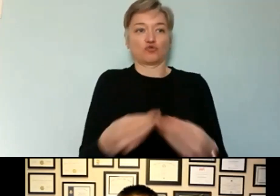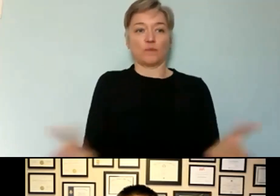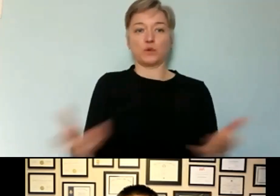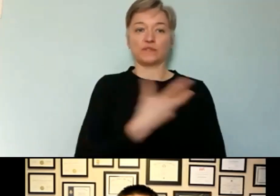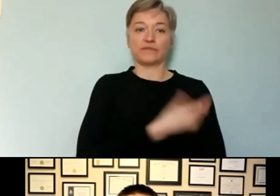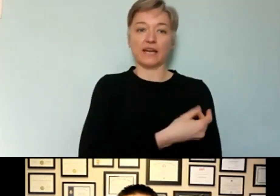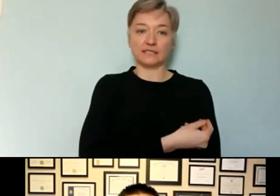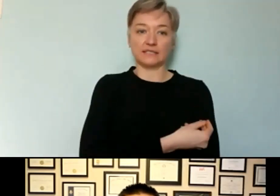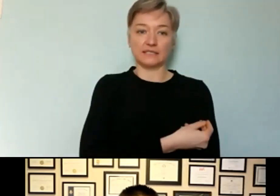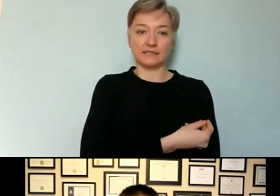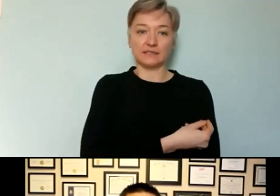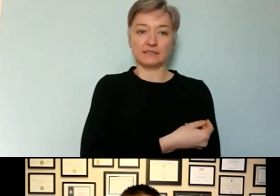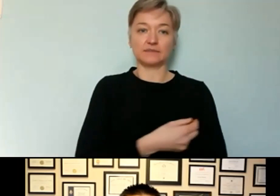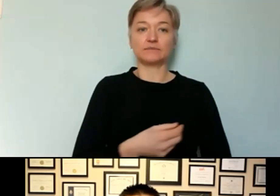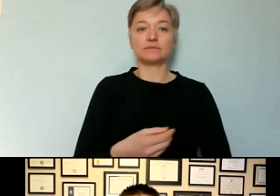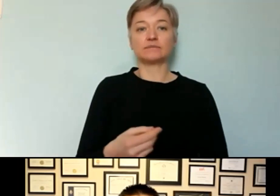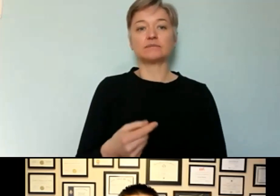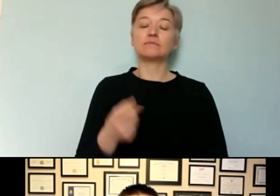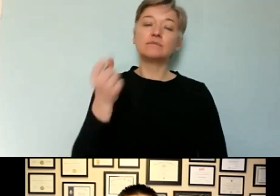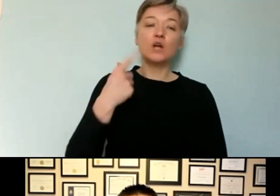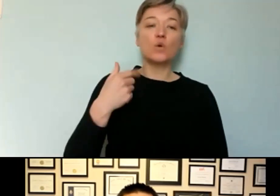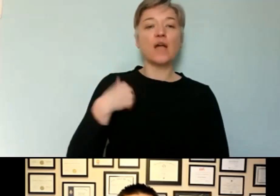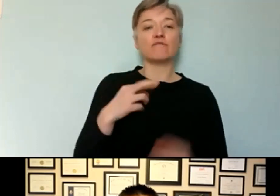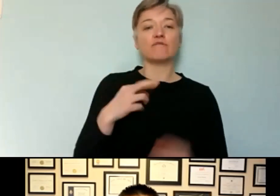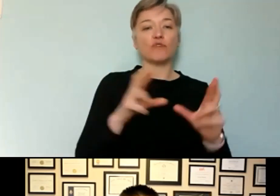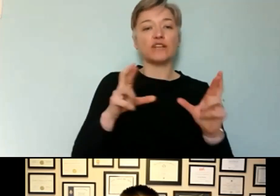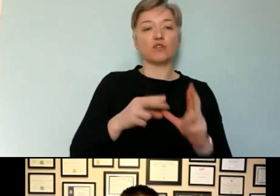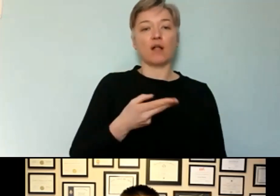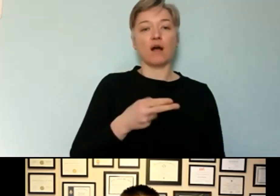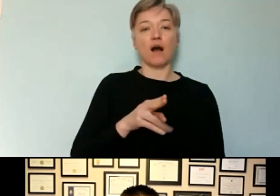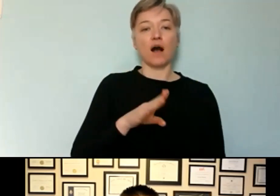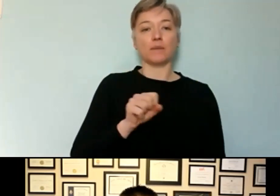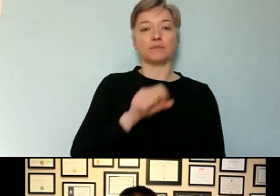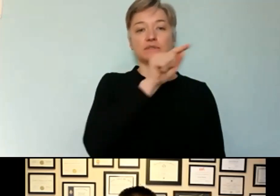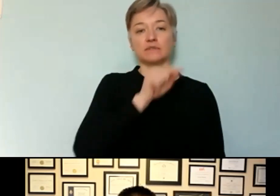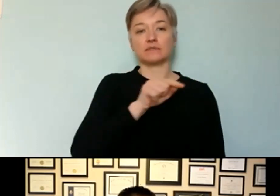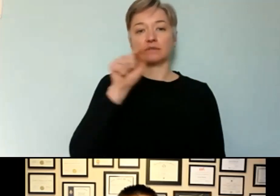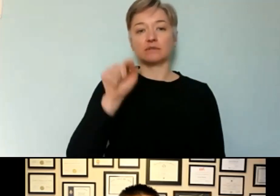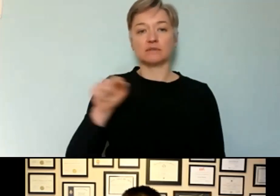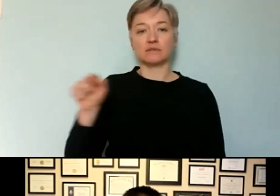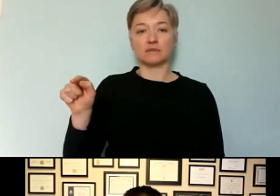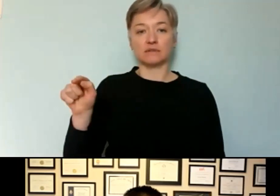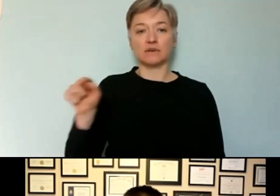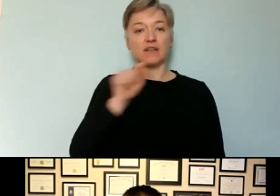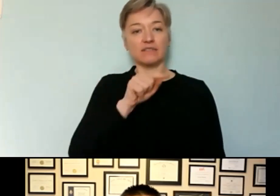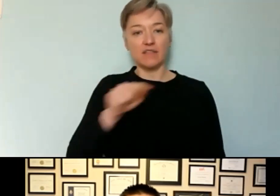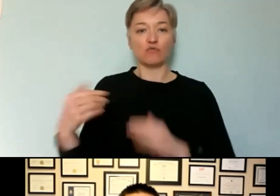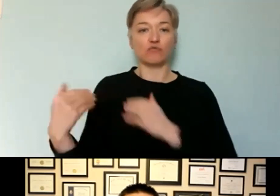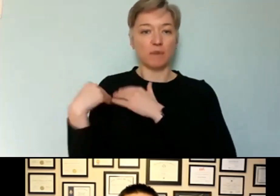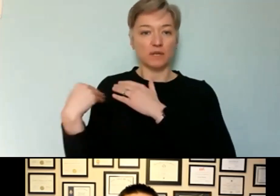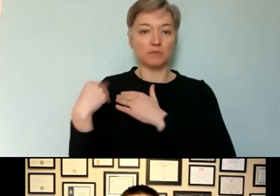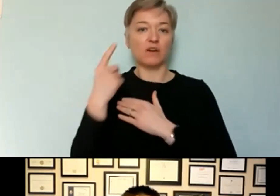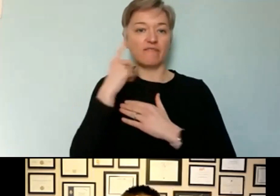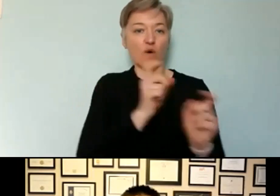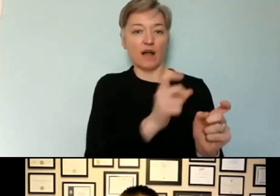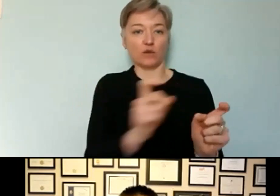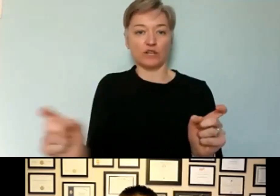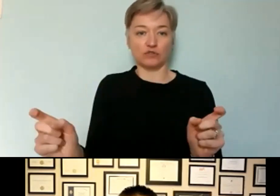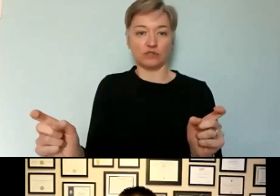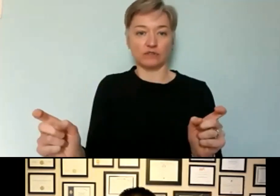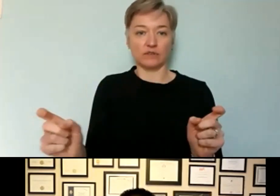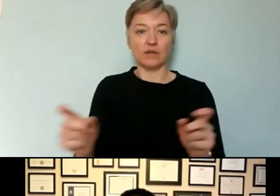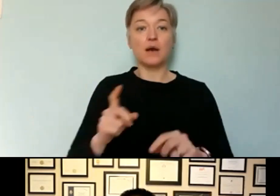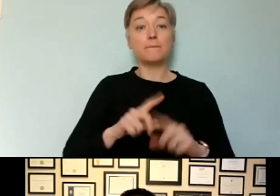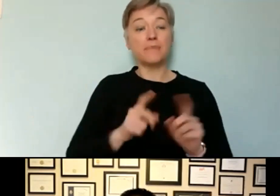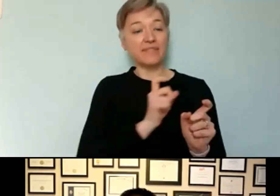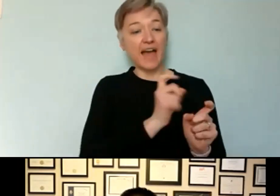wherein there are regional hubs, and the regional hubs are responsible for the various types of allocations, but then the allocations have